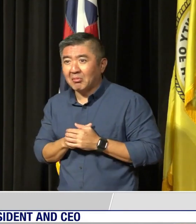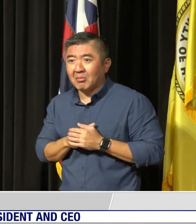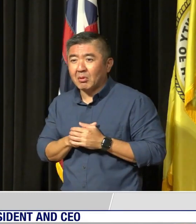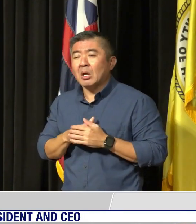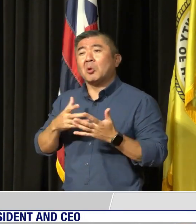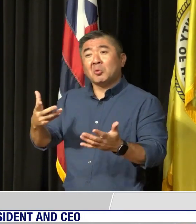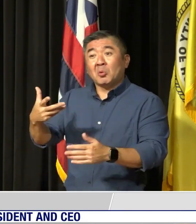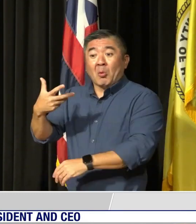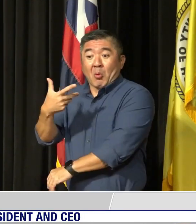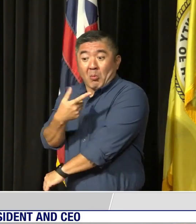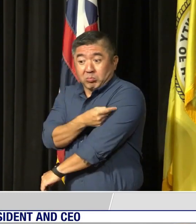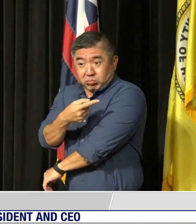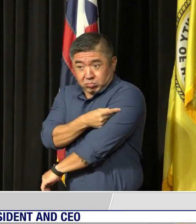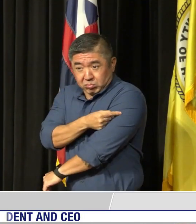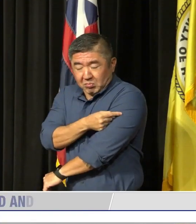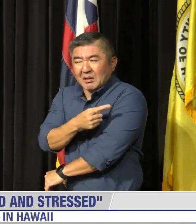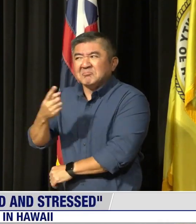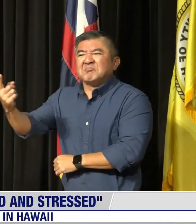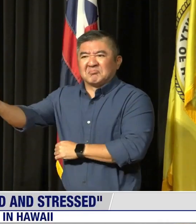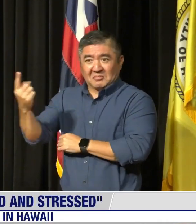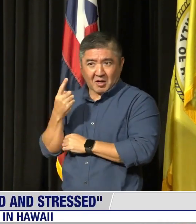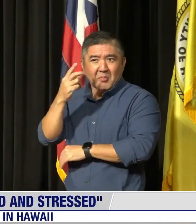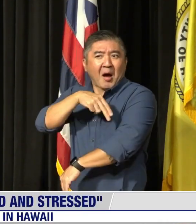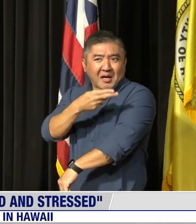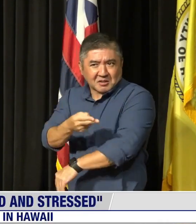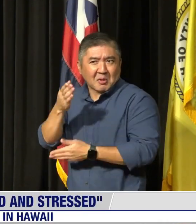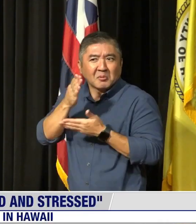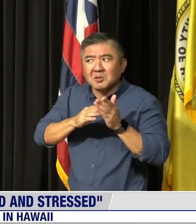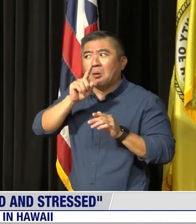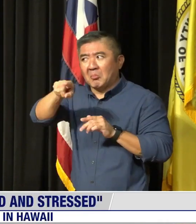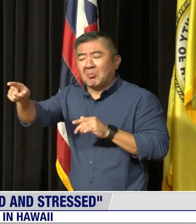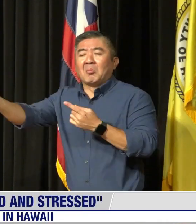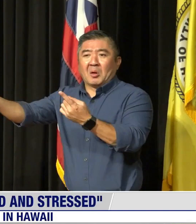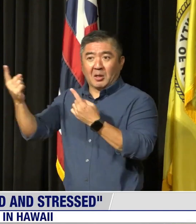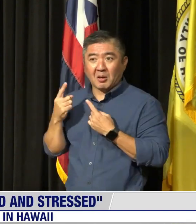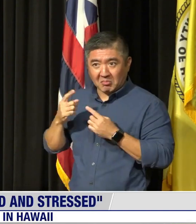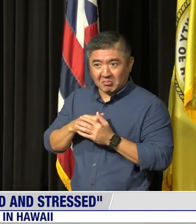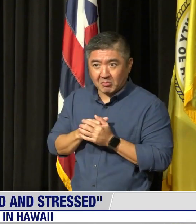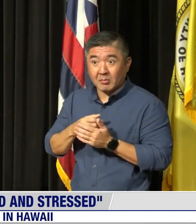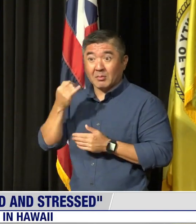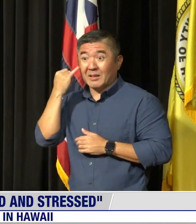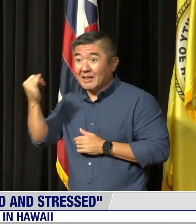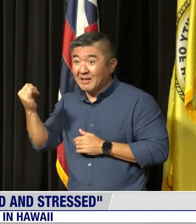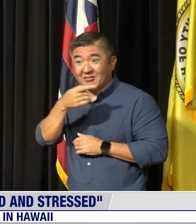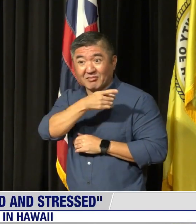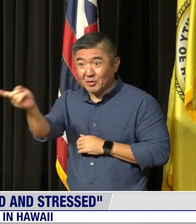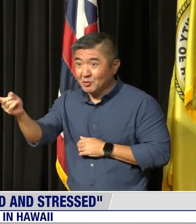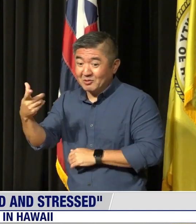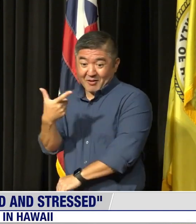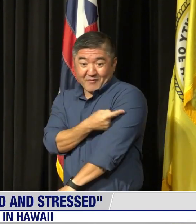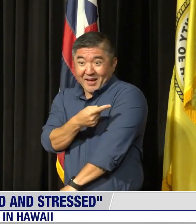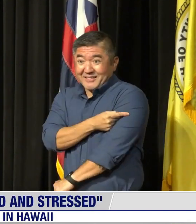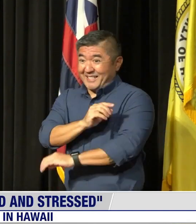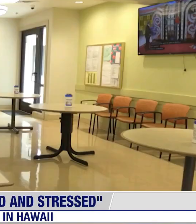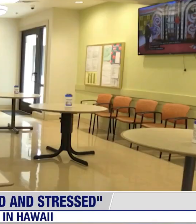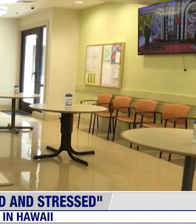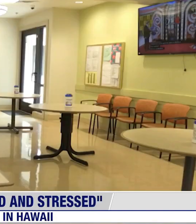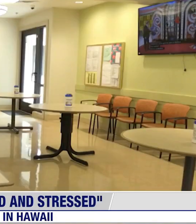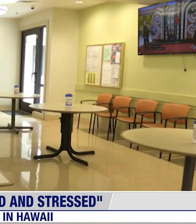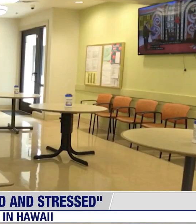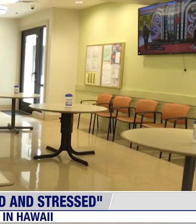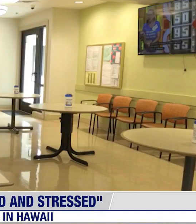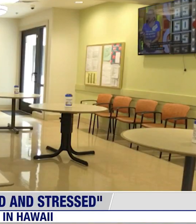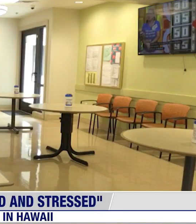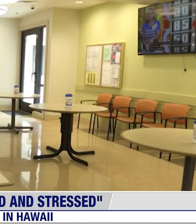hospital. And if you aren't vaccinated, you frequently are coming into the hospital and you may be getting very, very ill. Despite